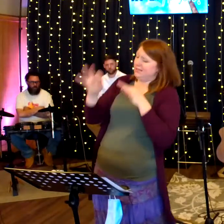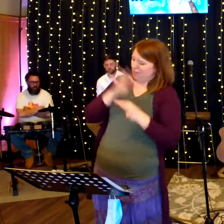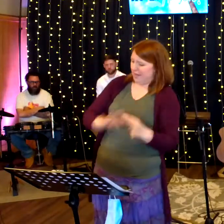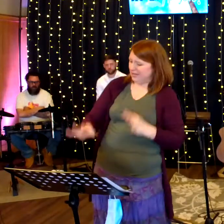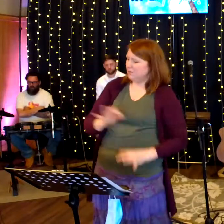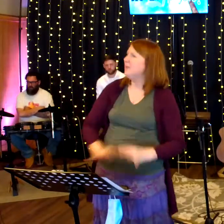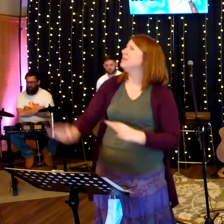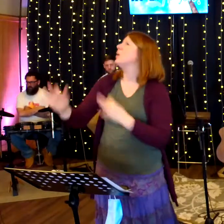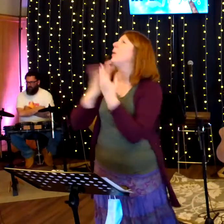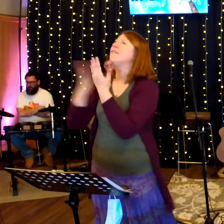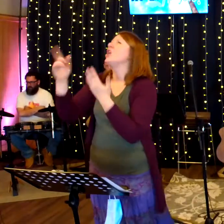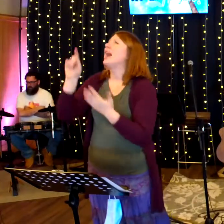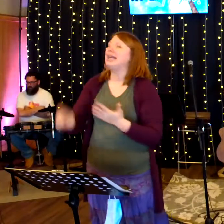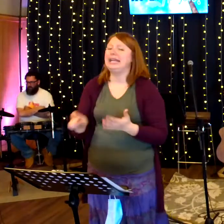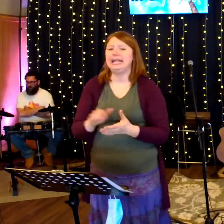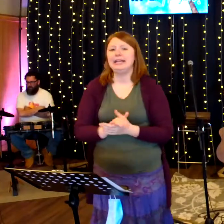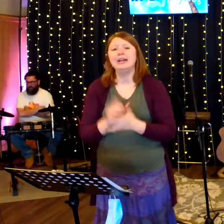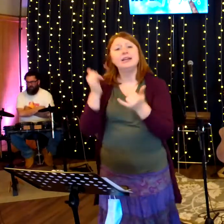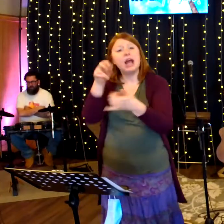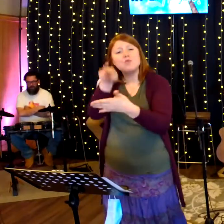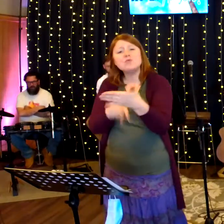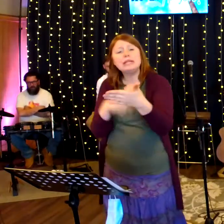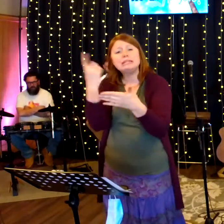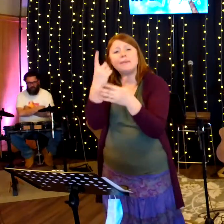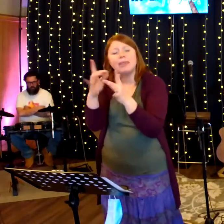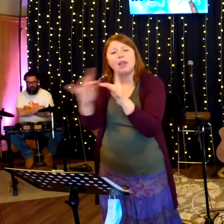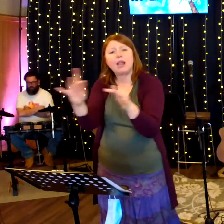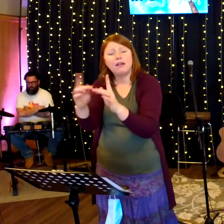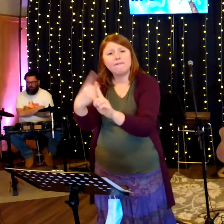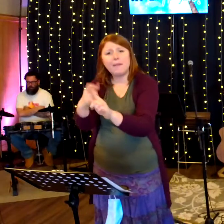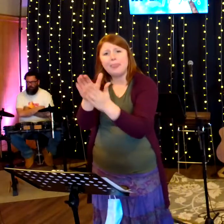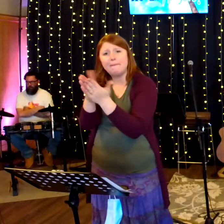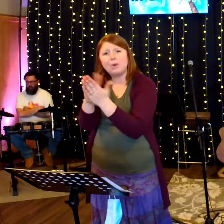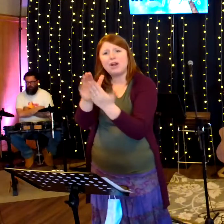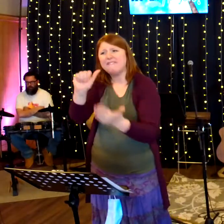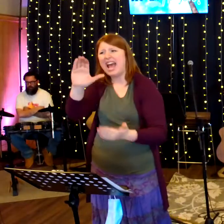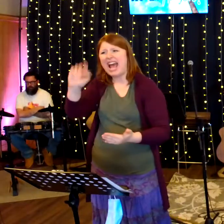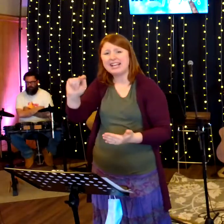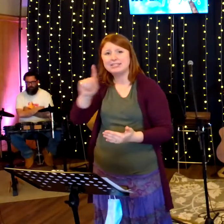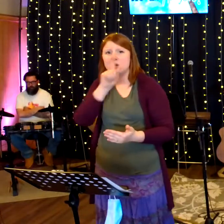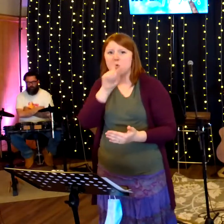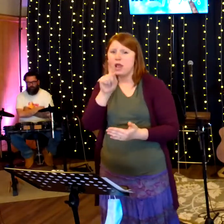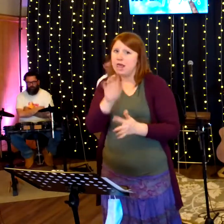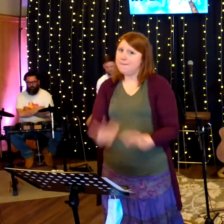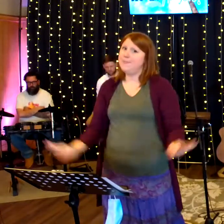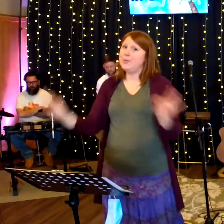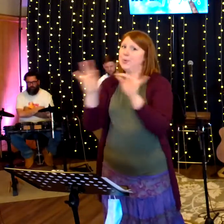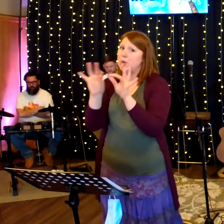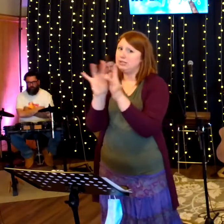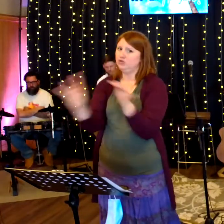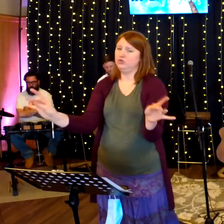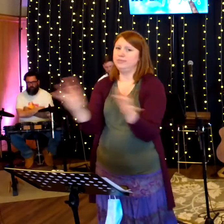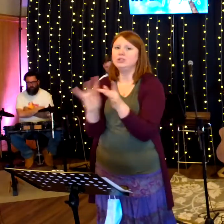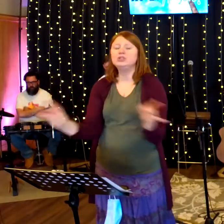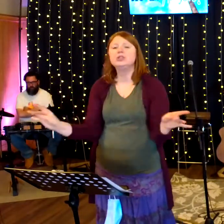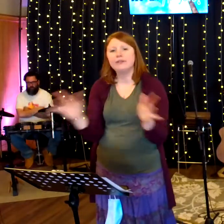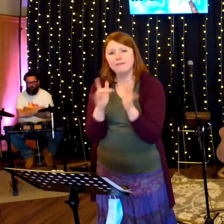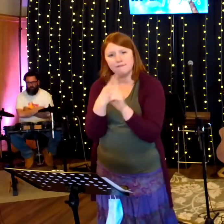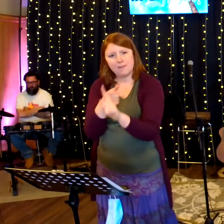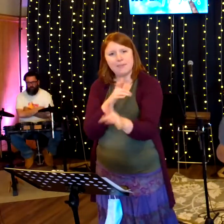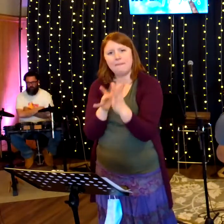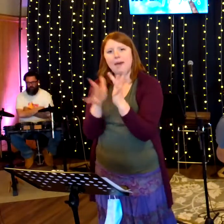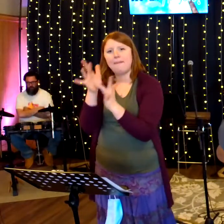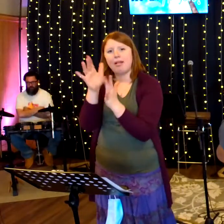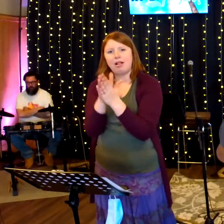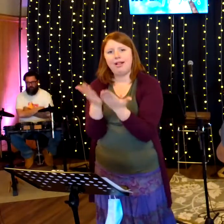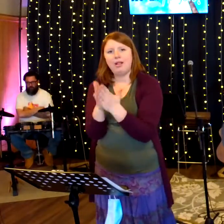little something from the book of Acts. And this is one of our core scriptures. But we're going to